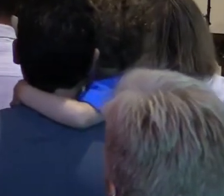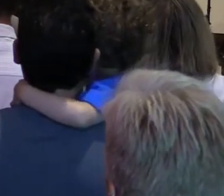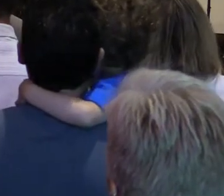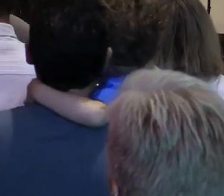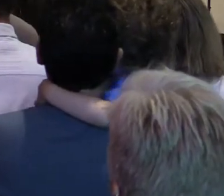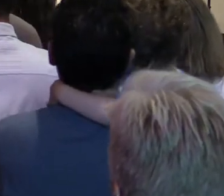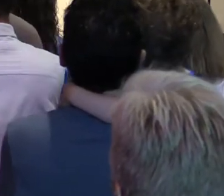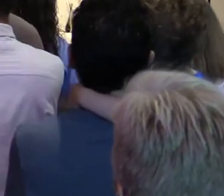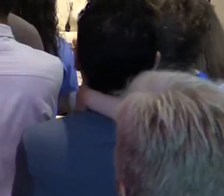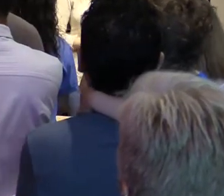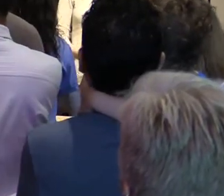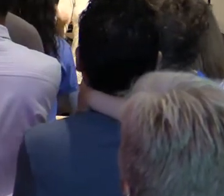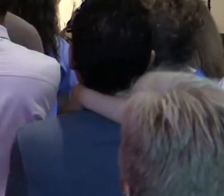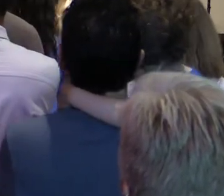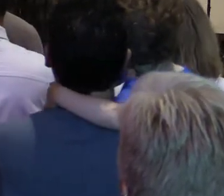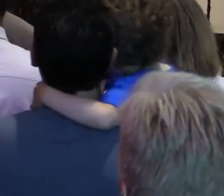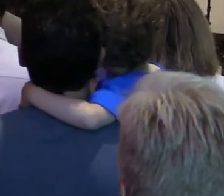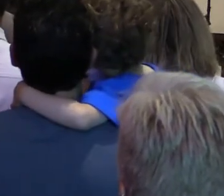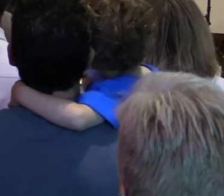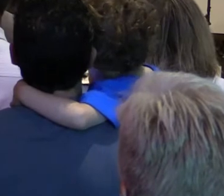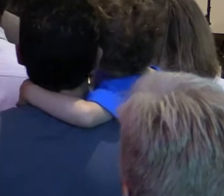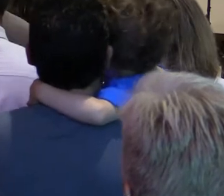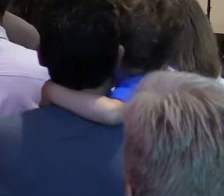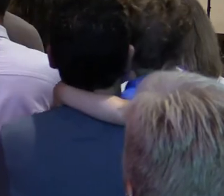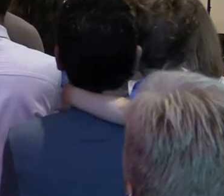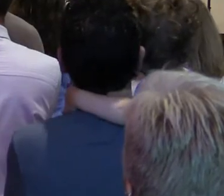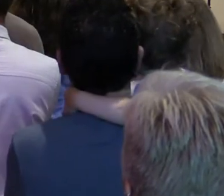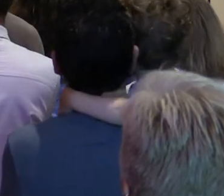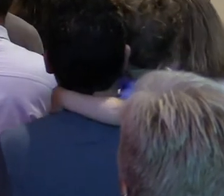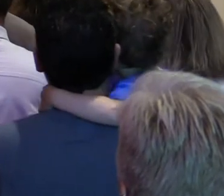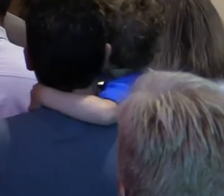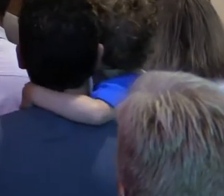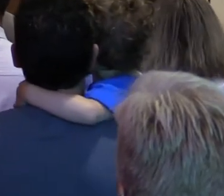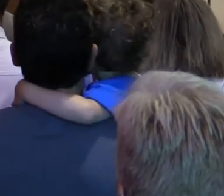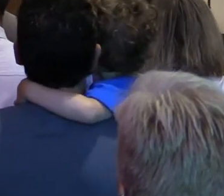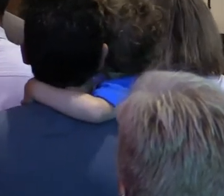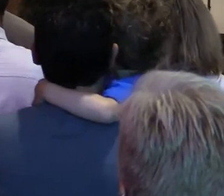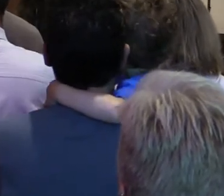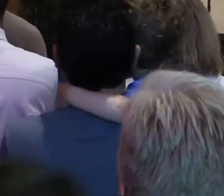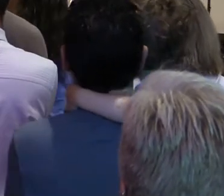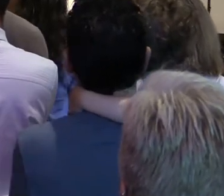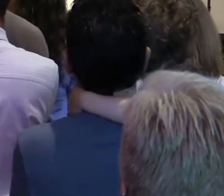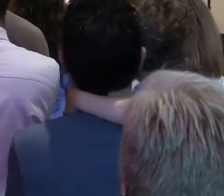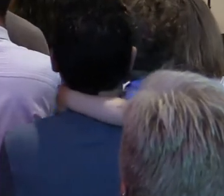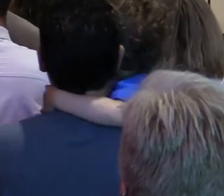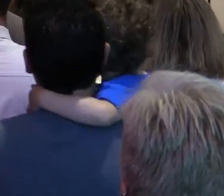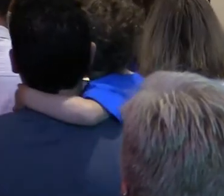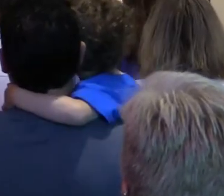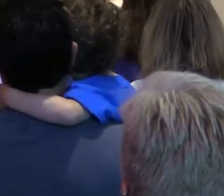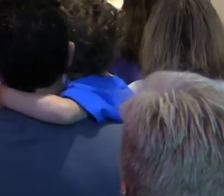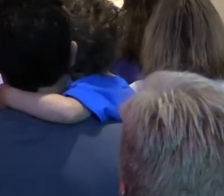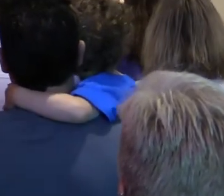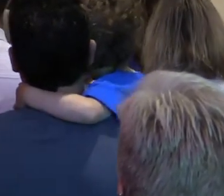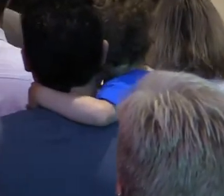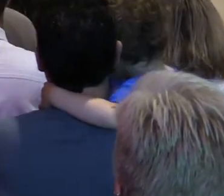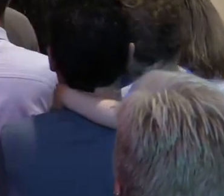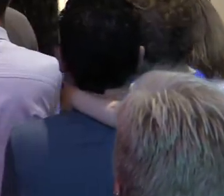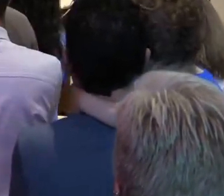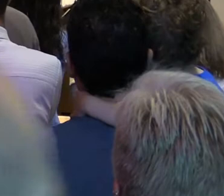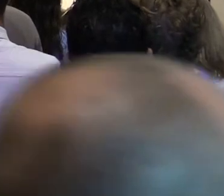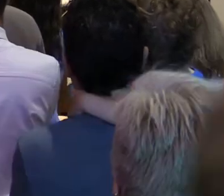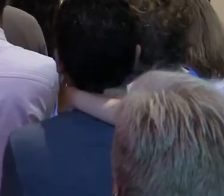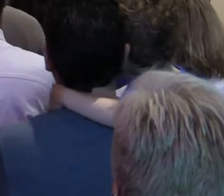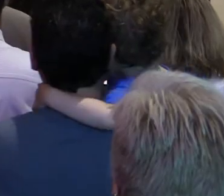Spirit. So with one voice we'll sing to the Lord, and